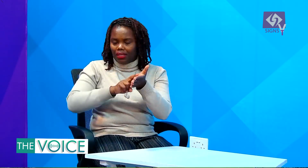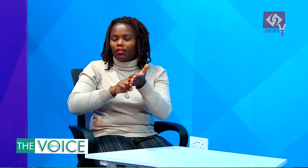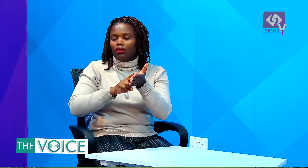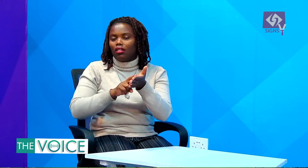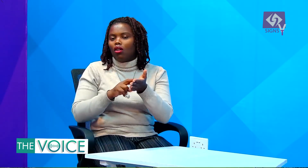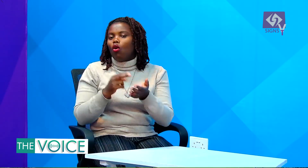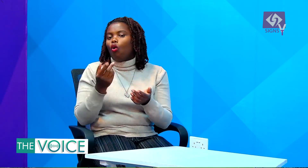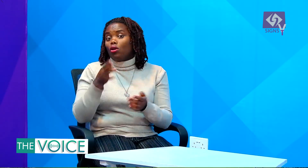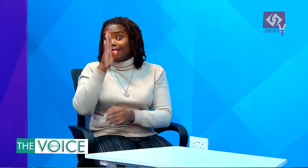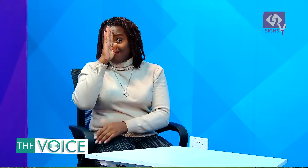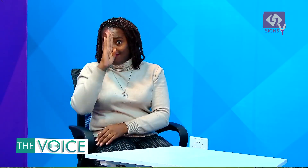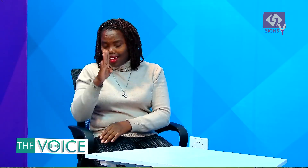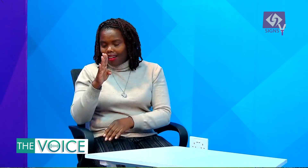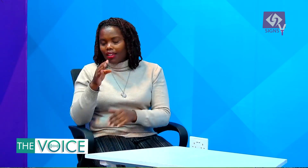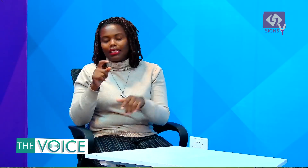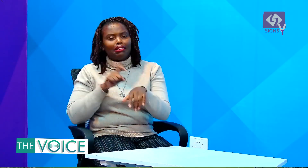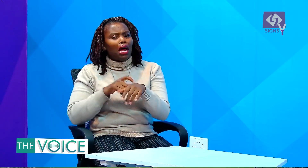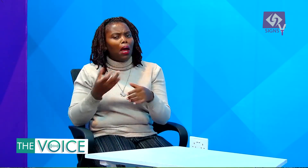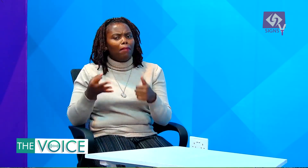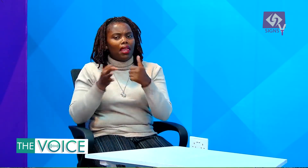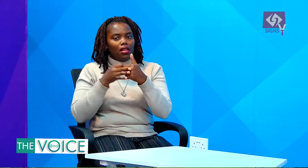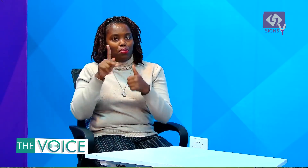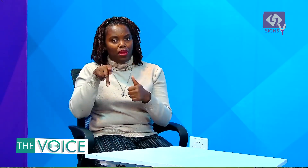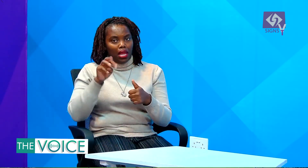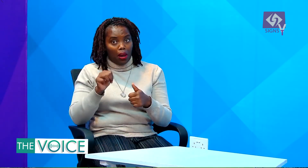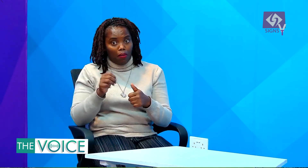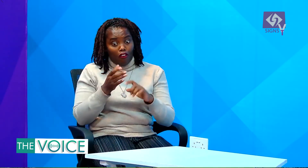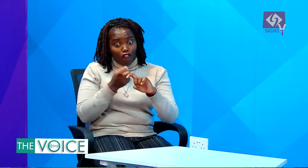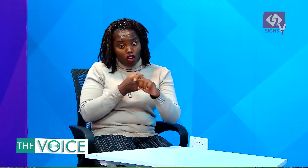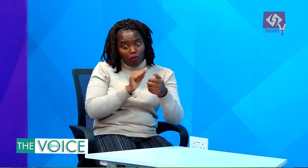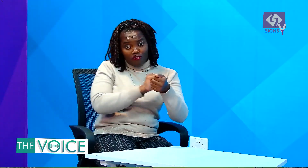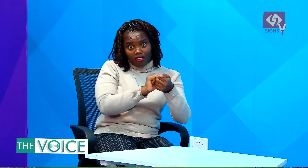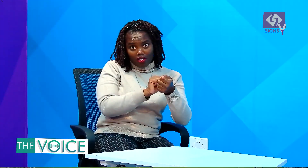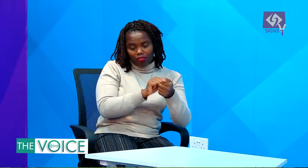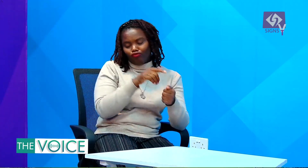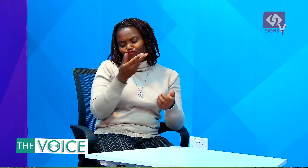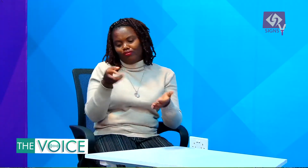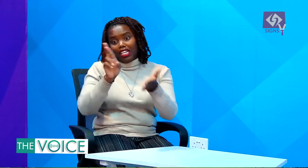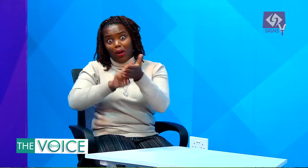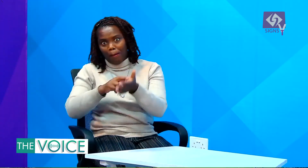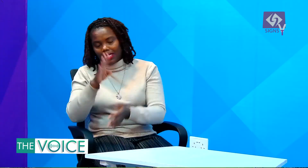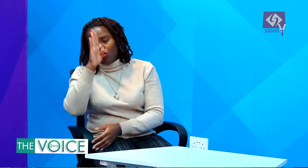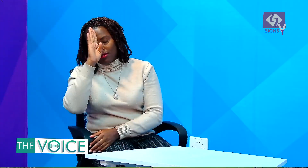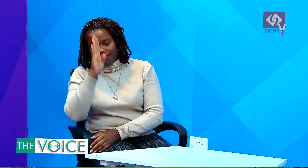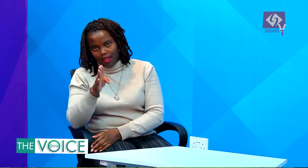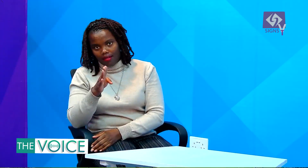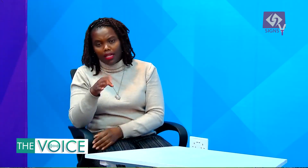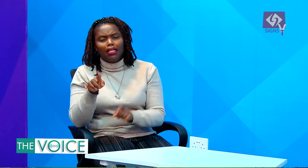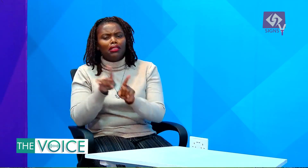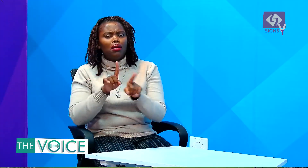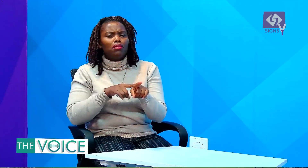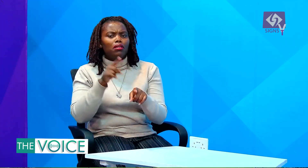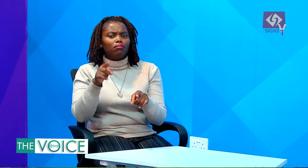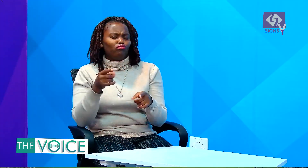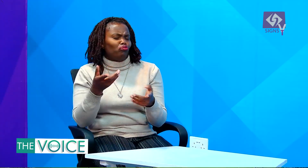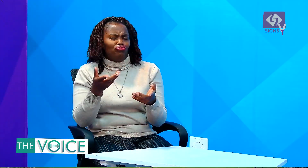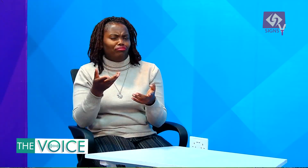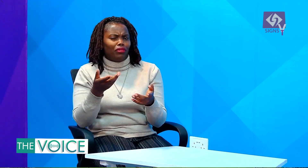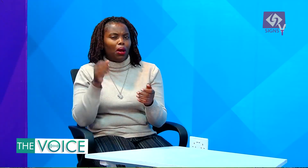We always have a repeat every Sunday at 8 p.m. So if you miss it on Friday, you